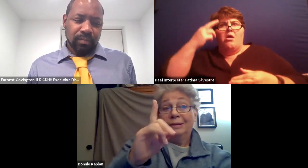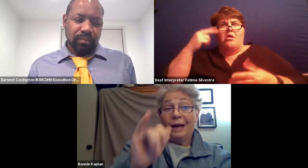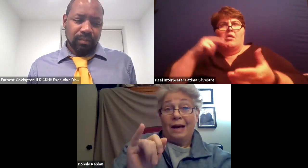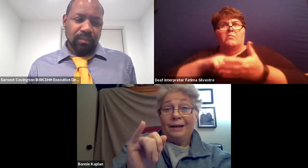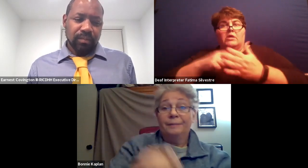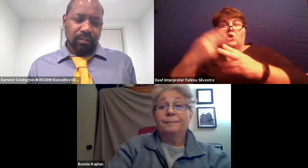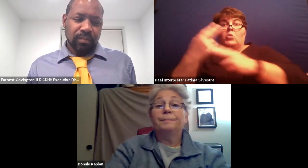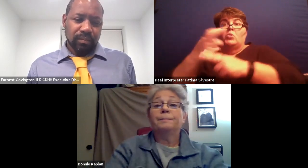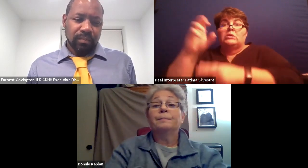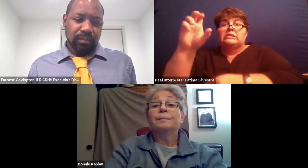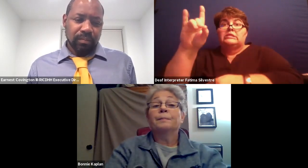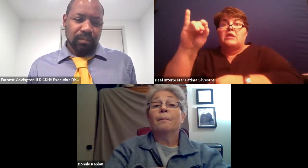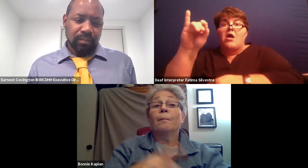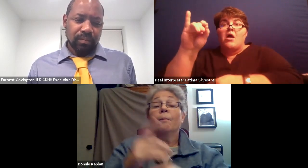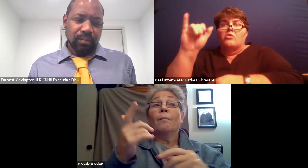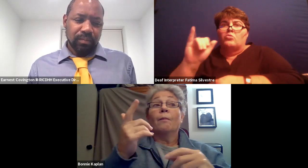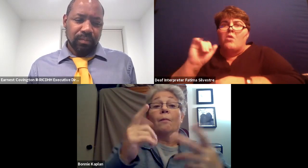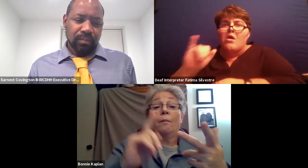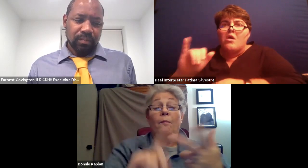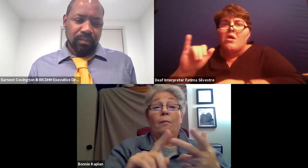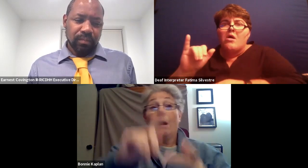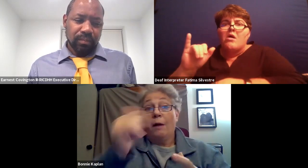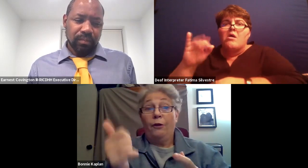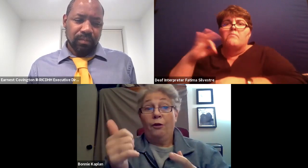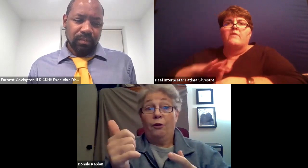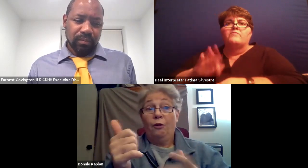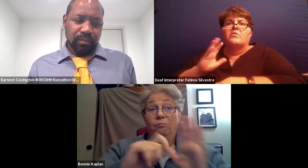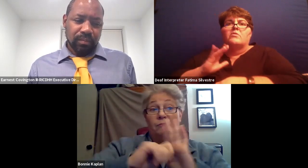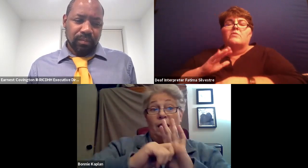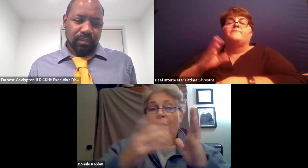the benefits of having a certified deaf interpreter.